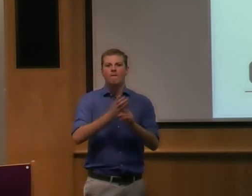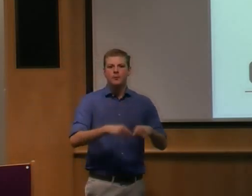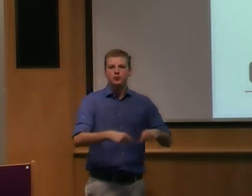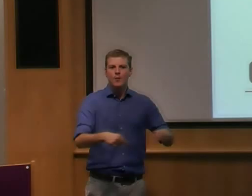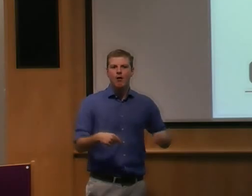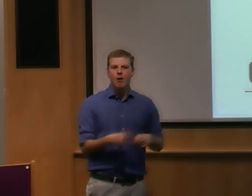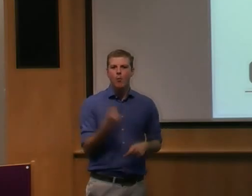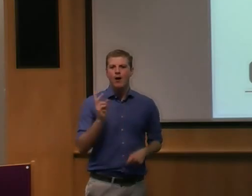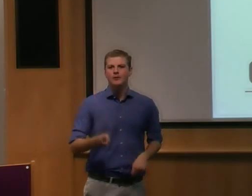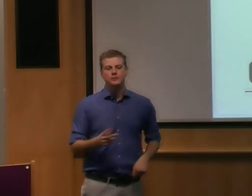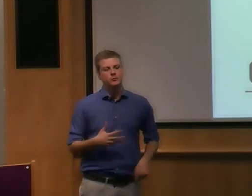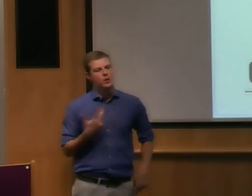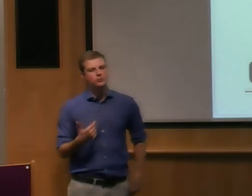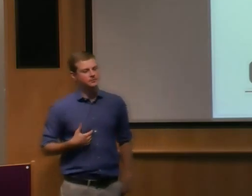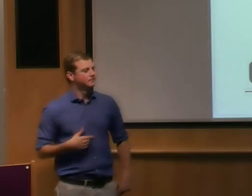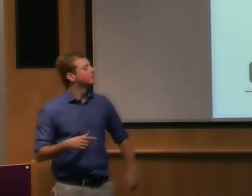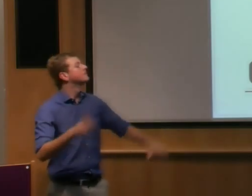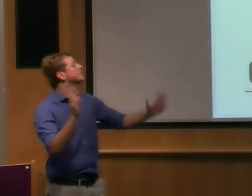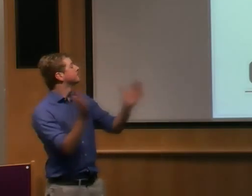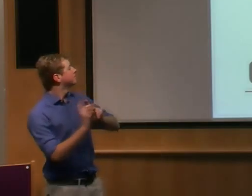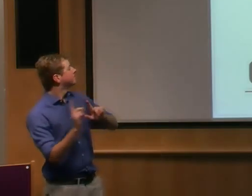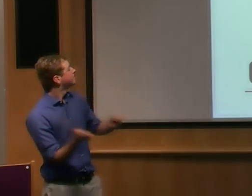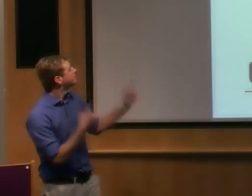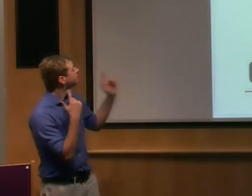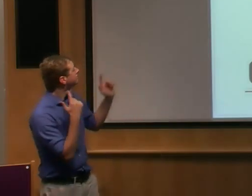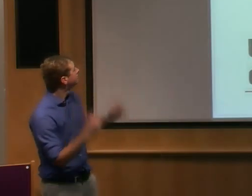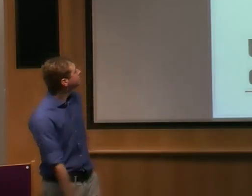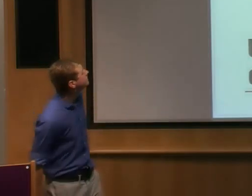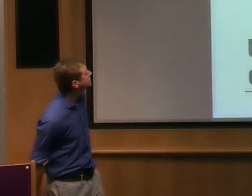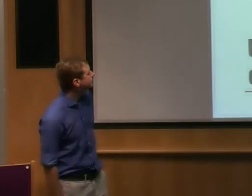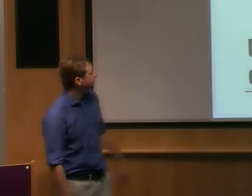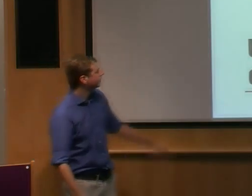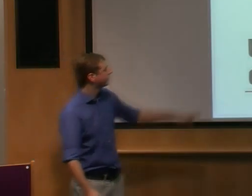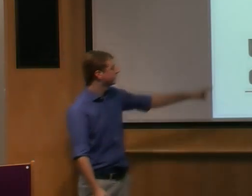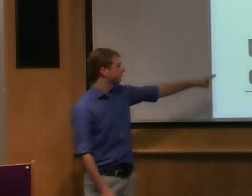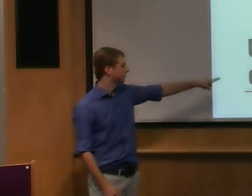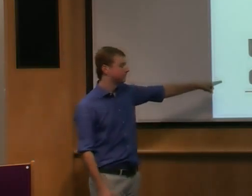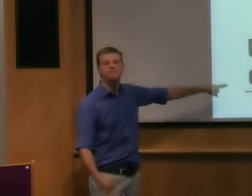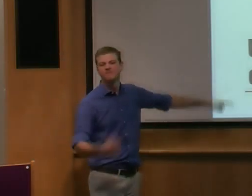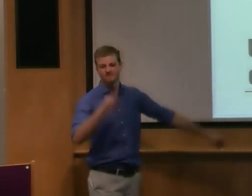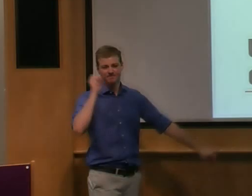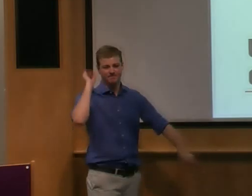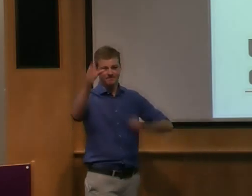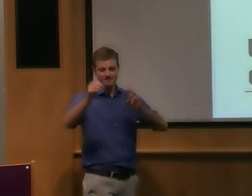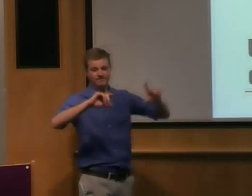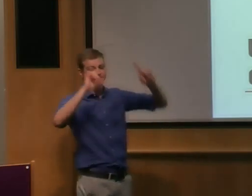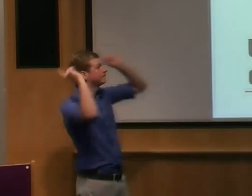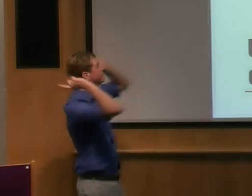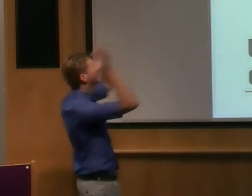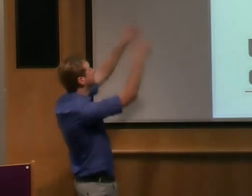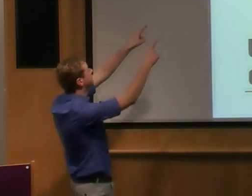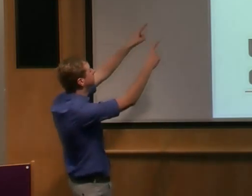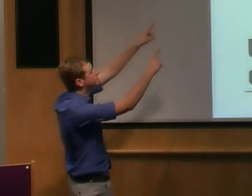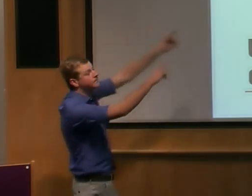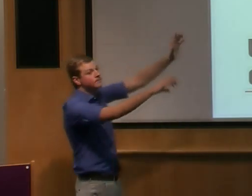drop these things off the convention. And the hard fight we've had to put on there, we don't want to lose those rights.